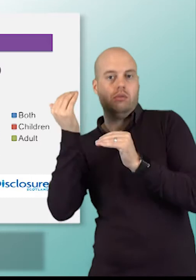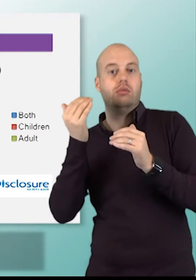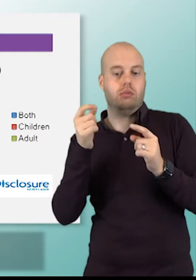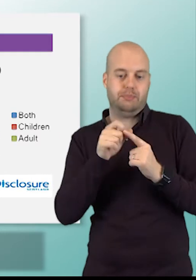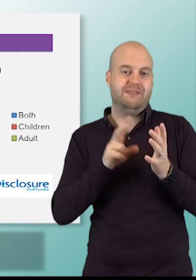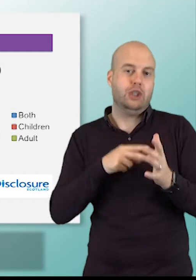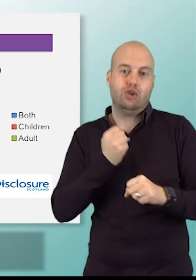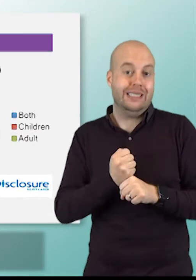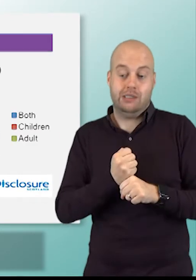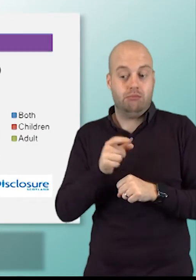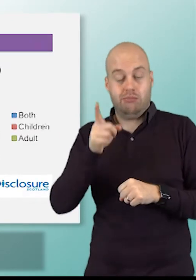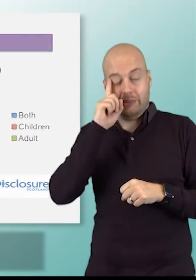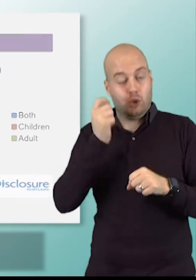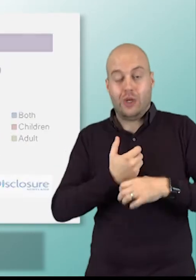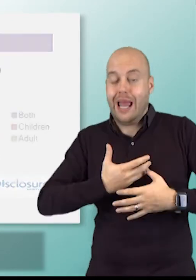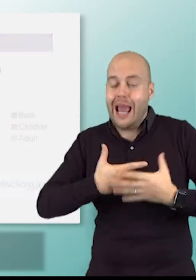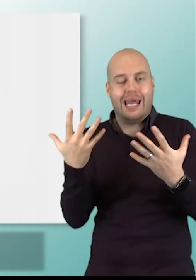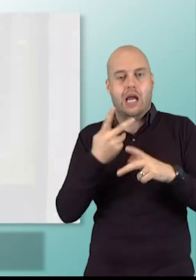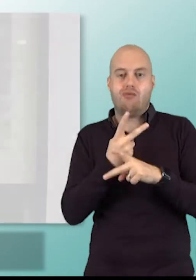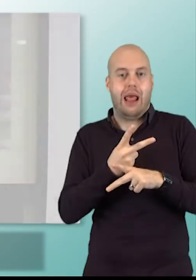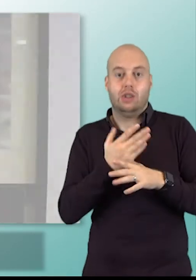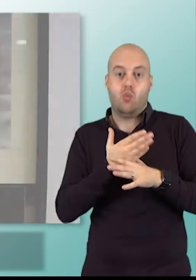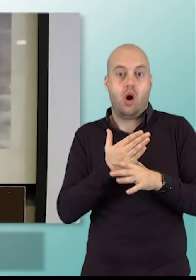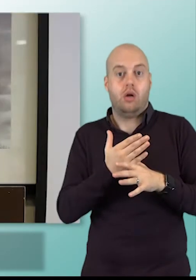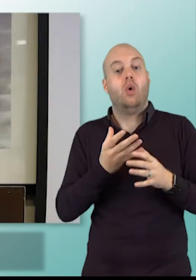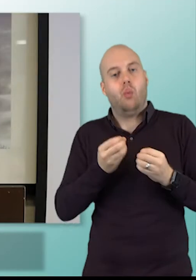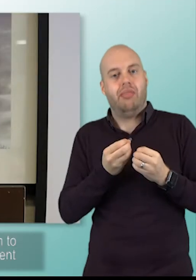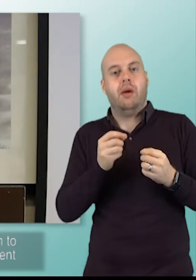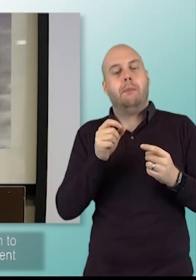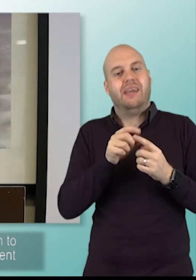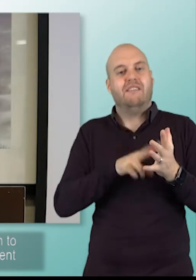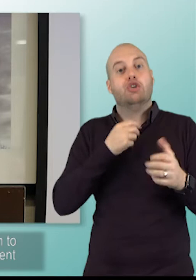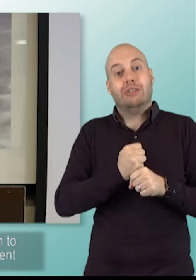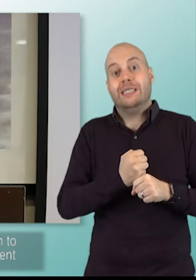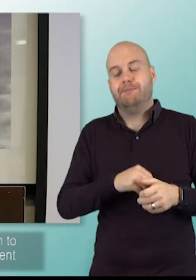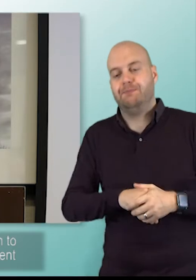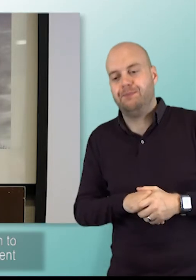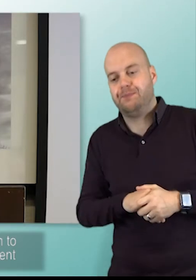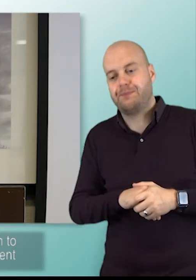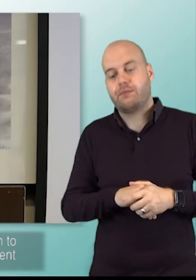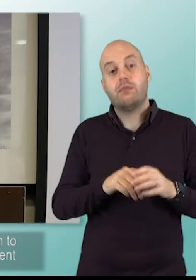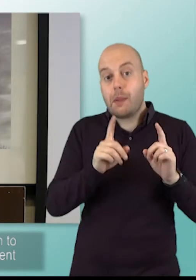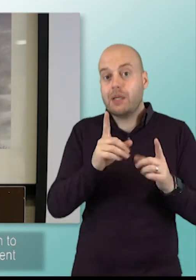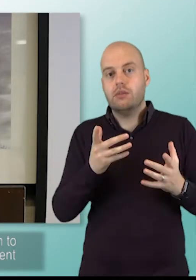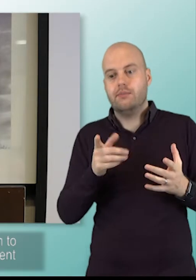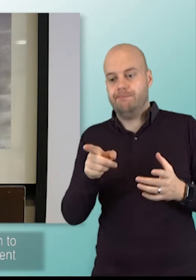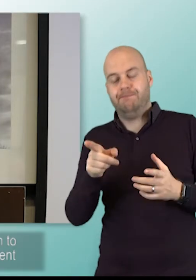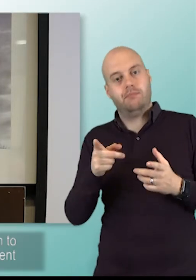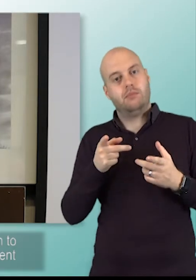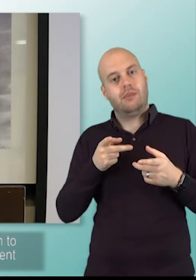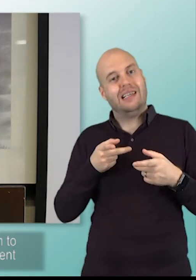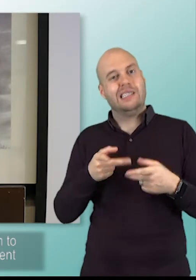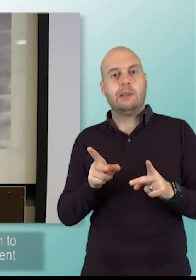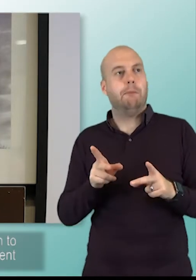do any regulated work at all under PVG. But for the system to work, for people to be put on to